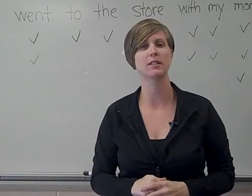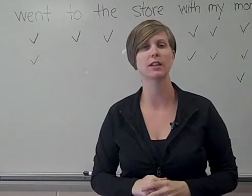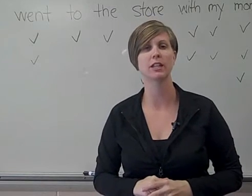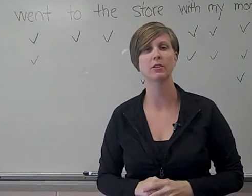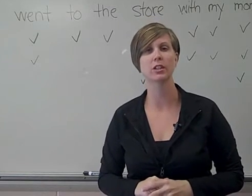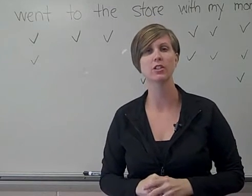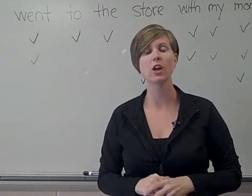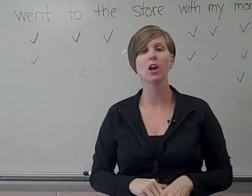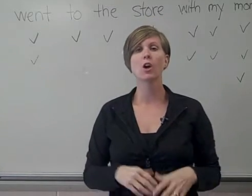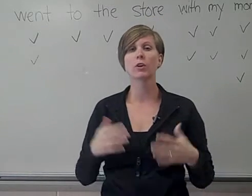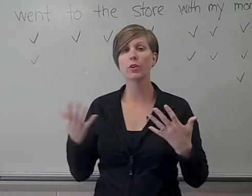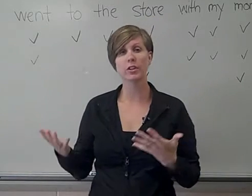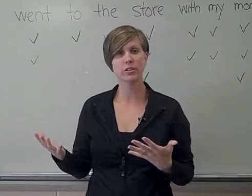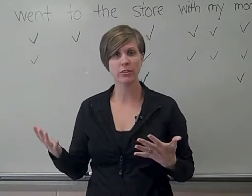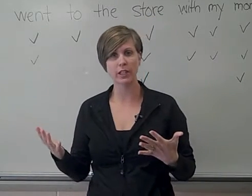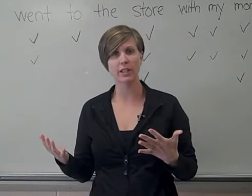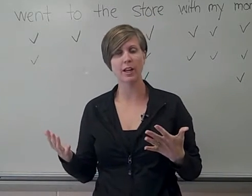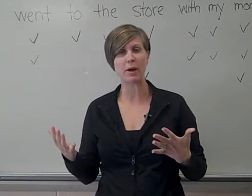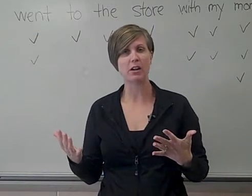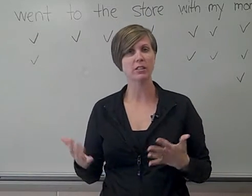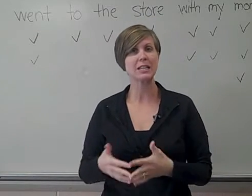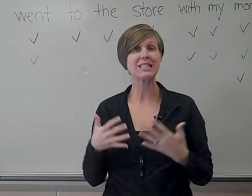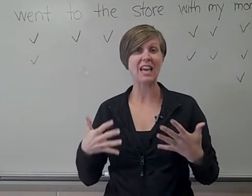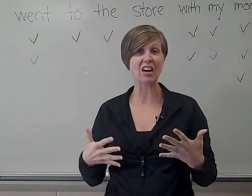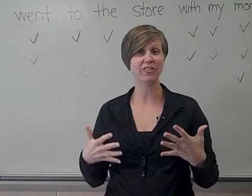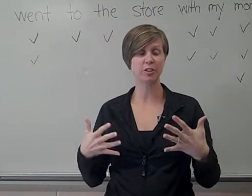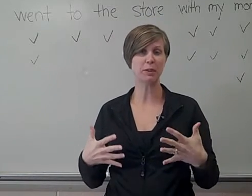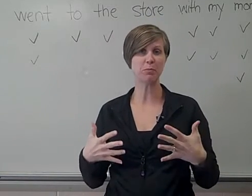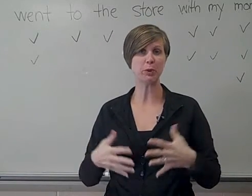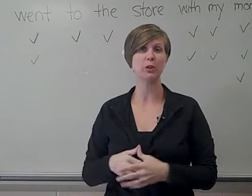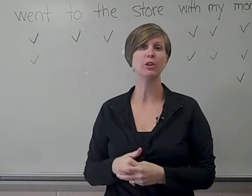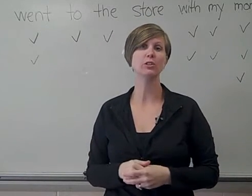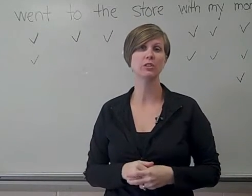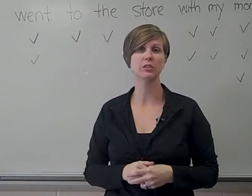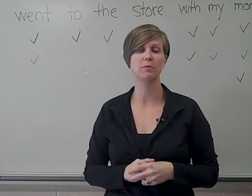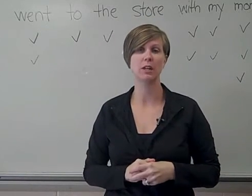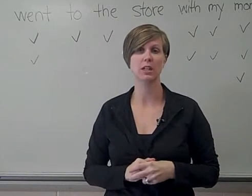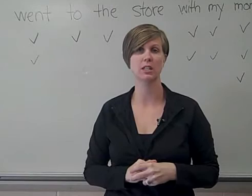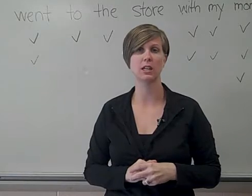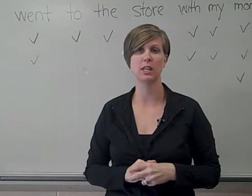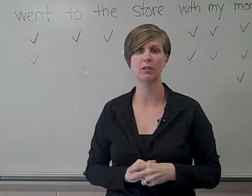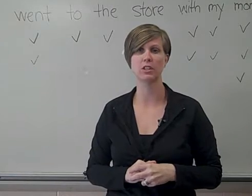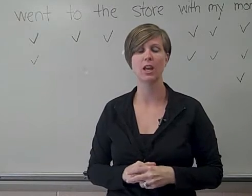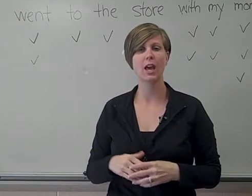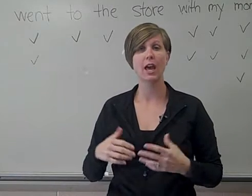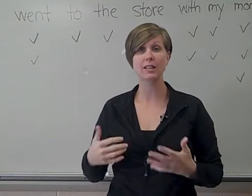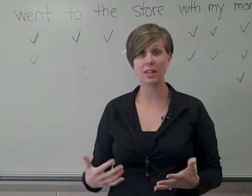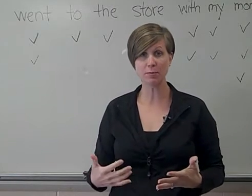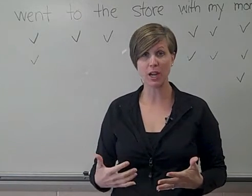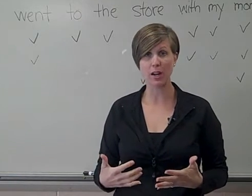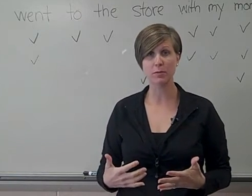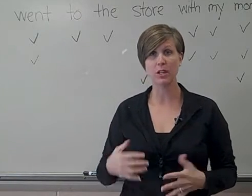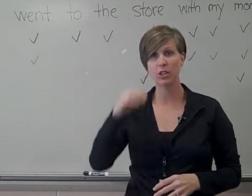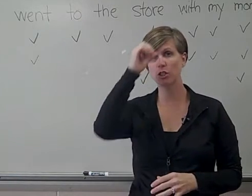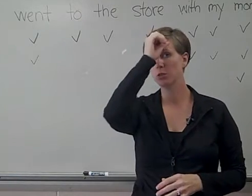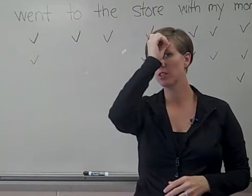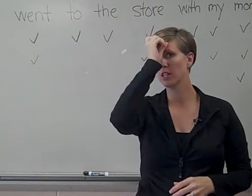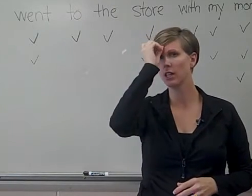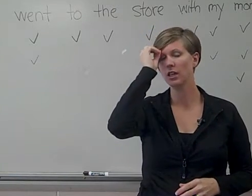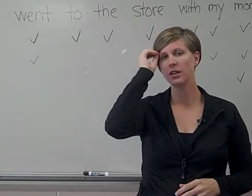Sign Language, we're going to read about deaf people who use American Sign Language. And sometimes you will see that